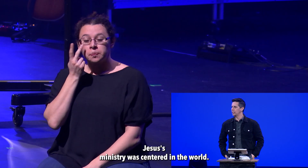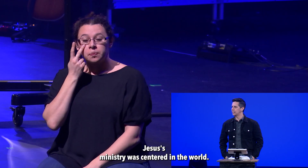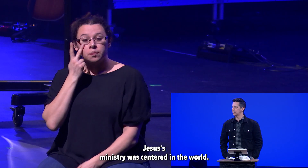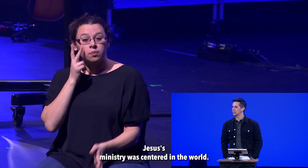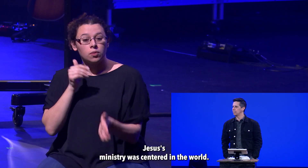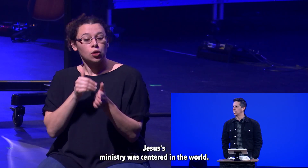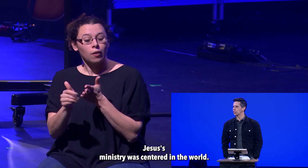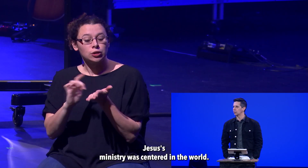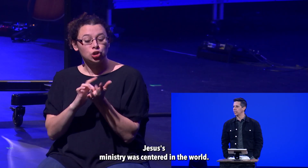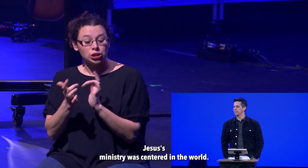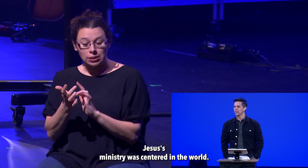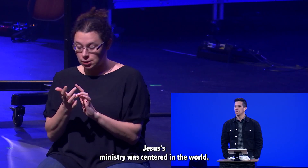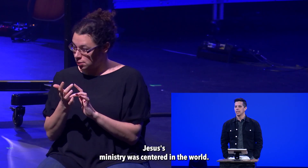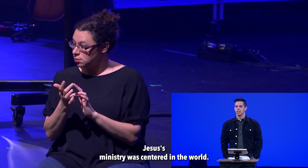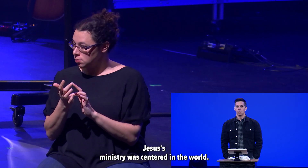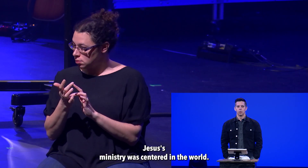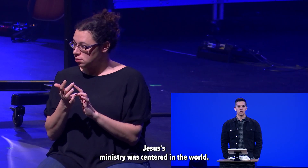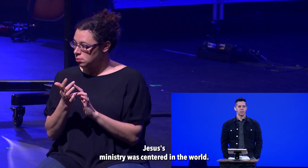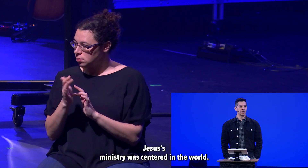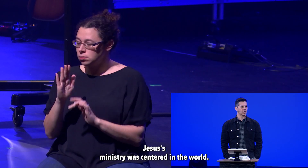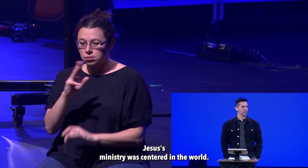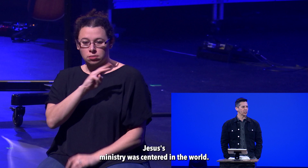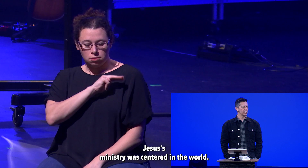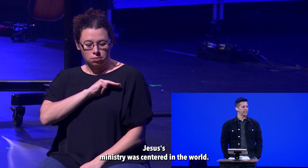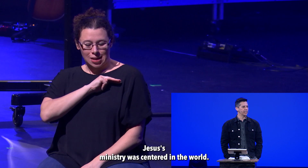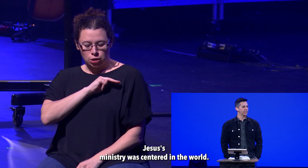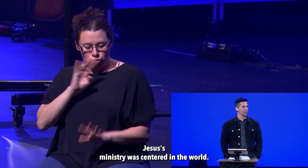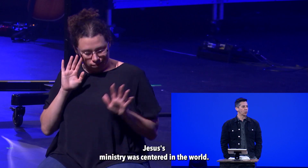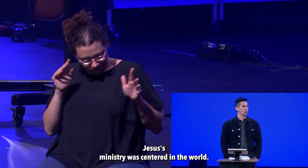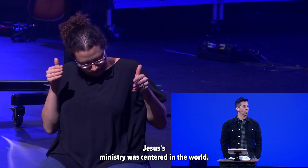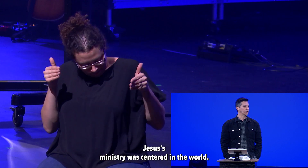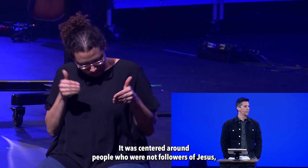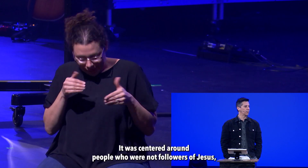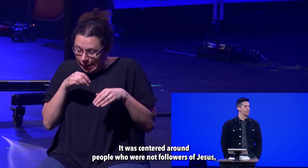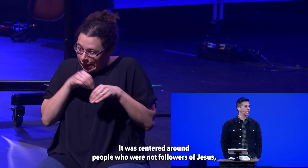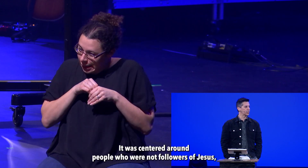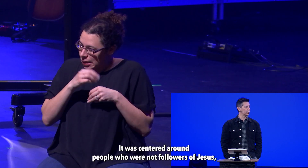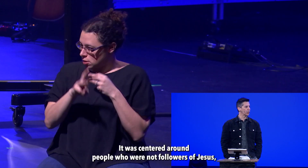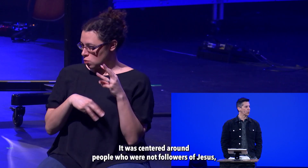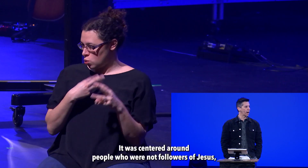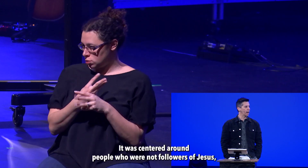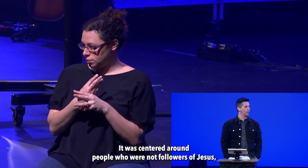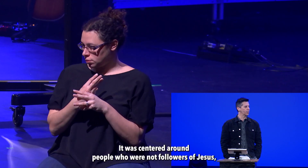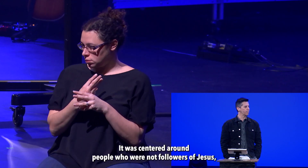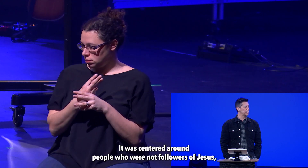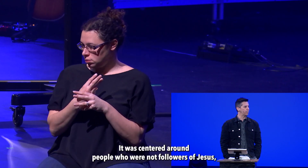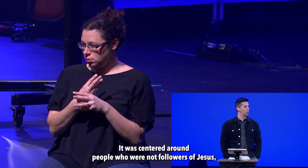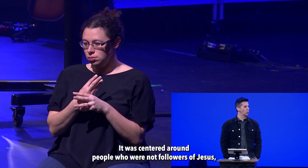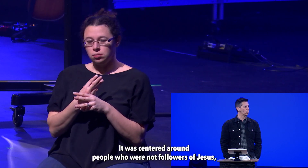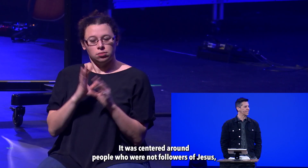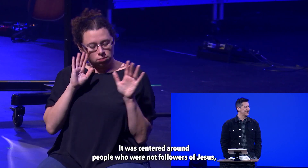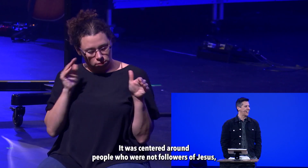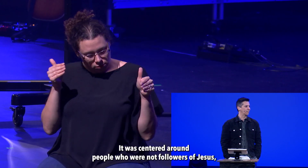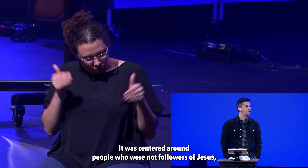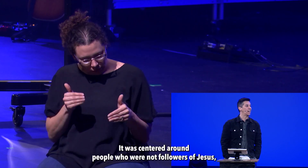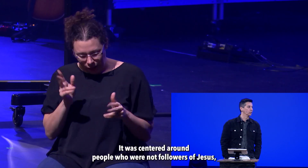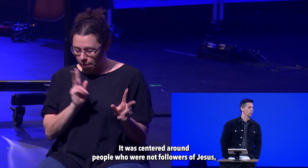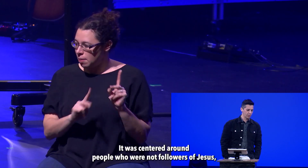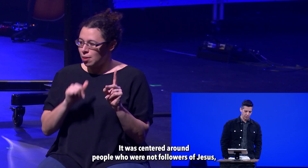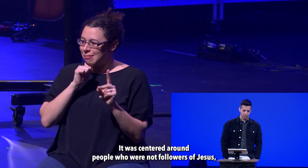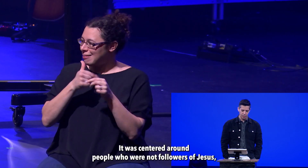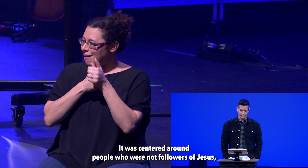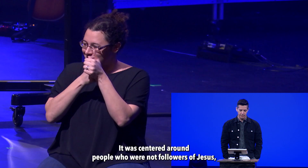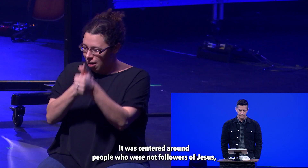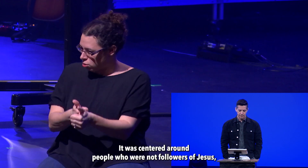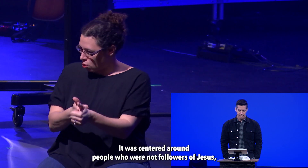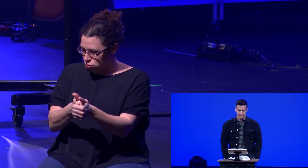often Jesus's ministry was centered in the world. It was centered around people who were not